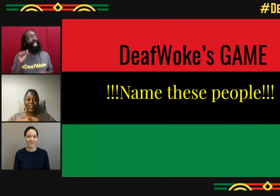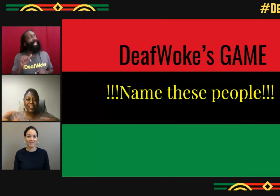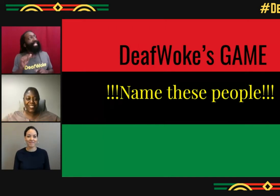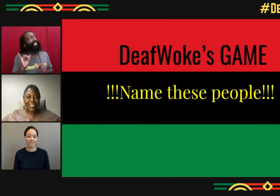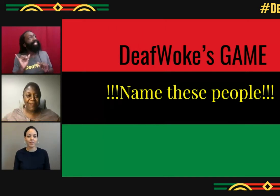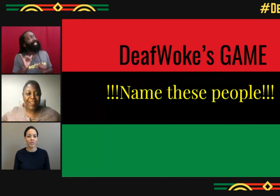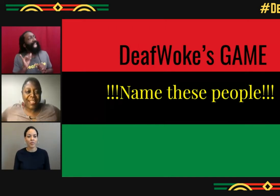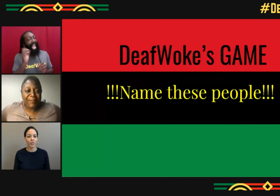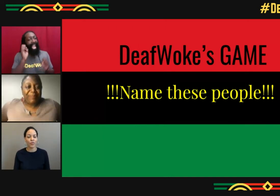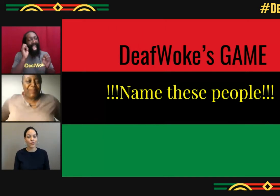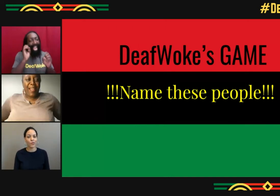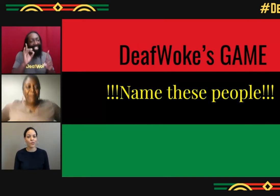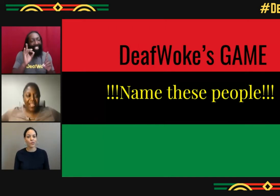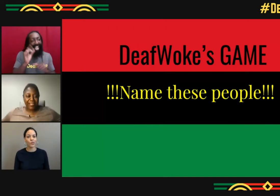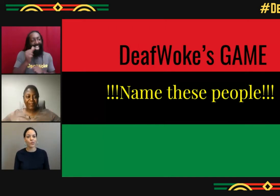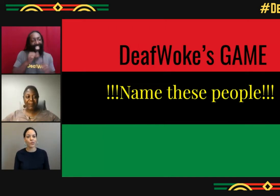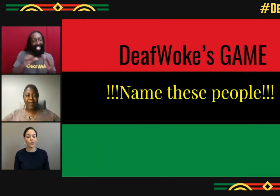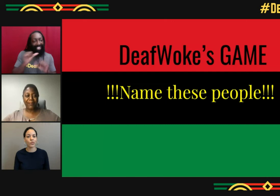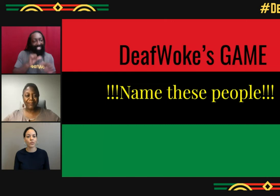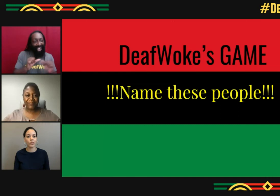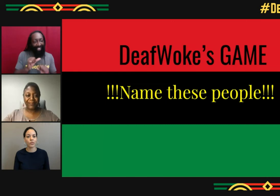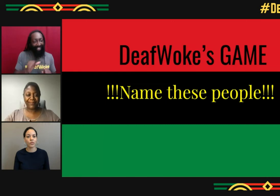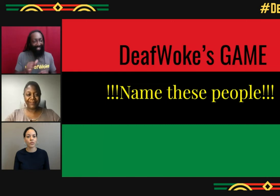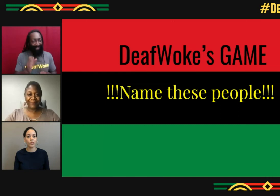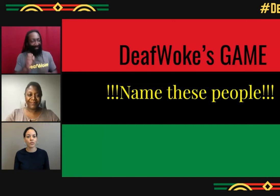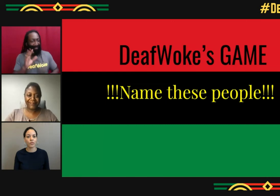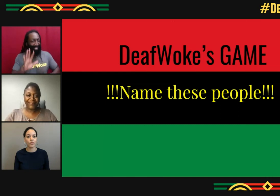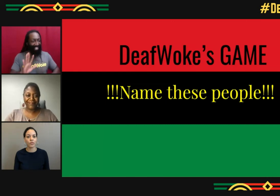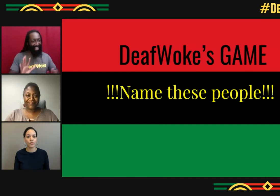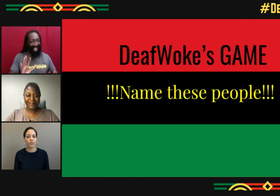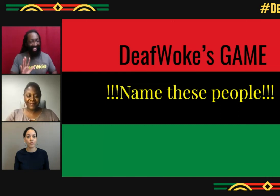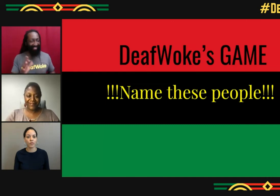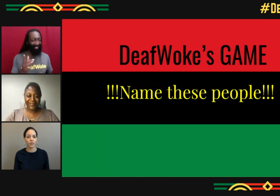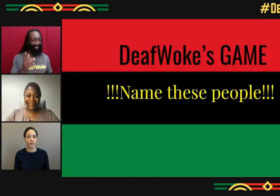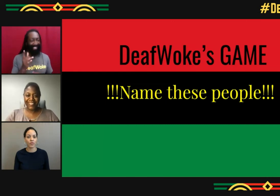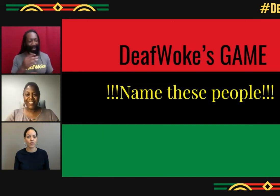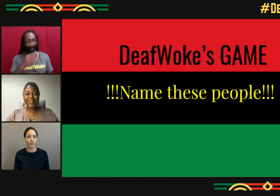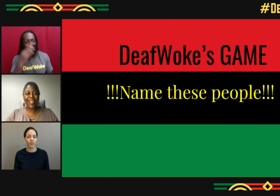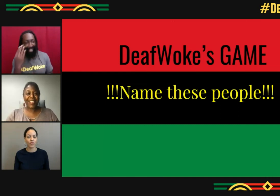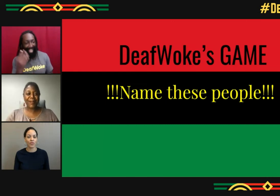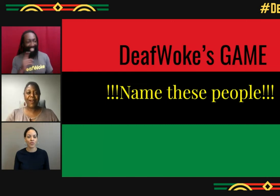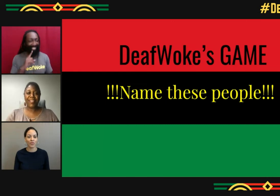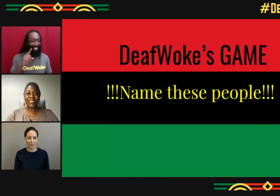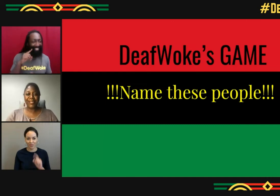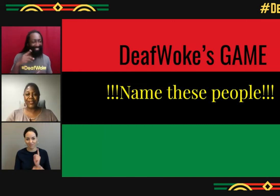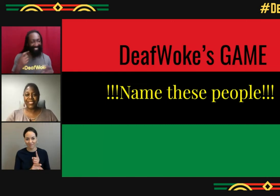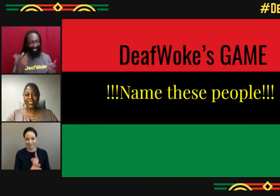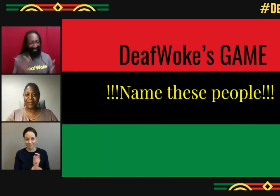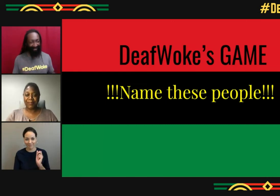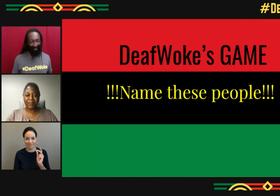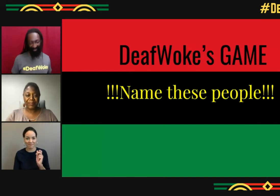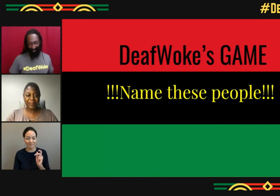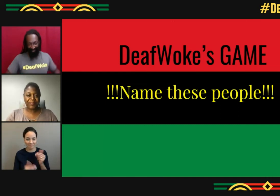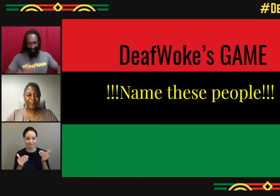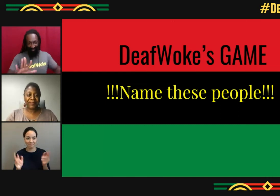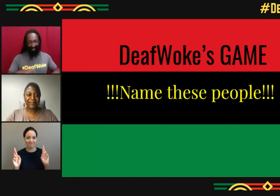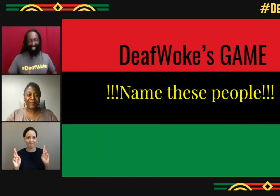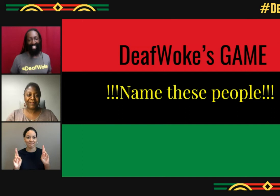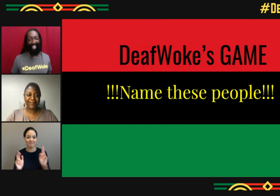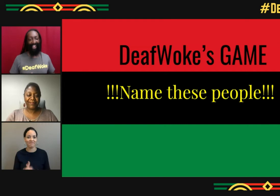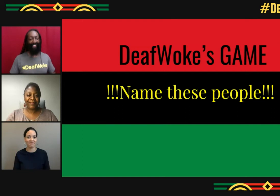Okay, let's do this. Don't worry. I'm ready. Come on. It's all about educating each other. That's right. Come on, let's do this.